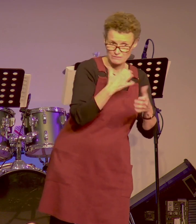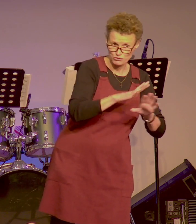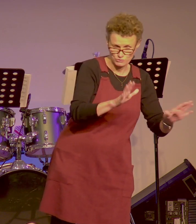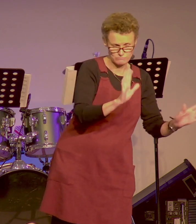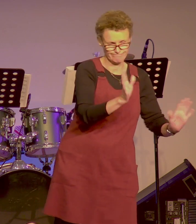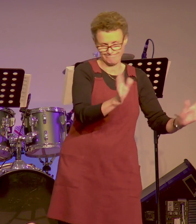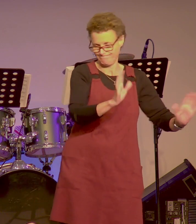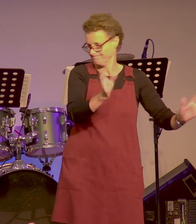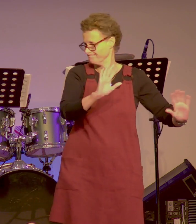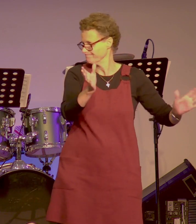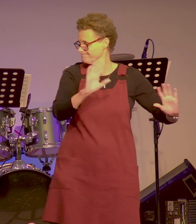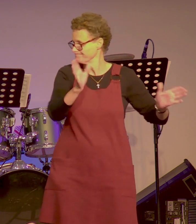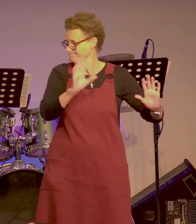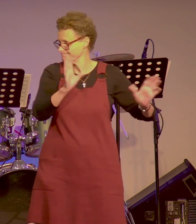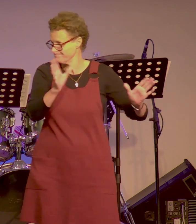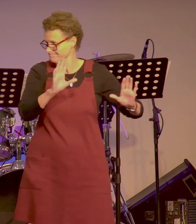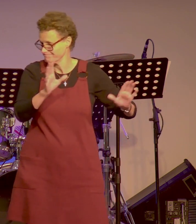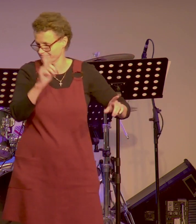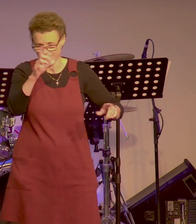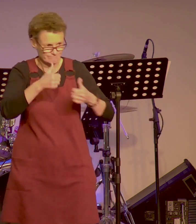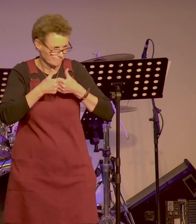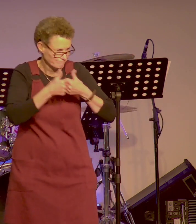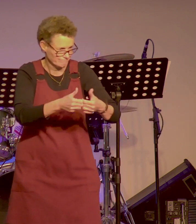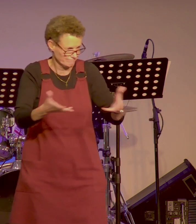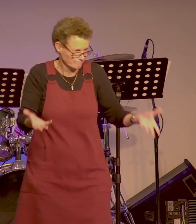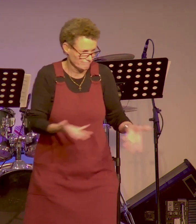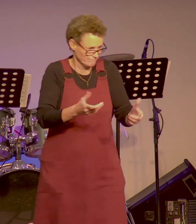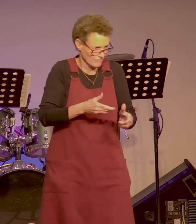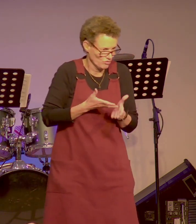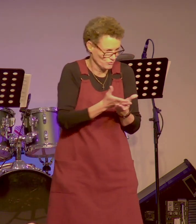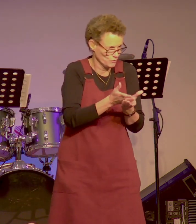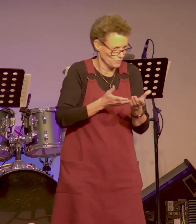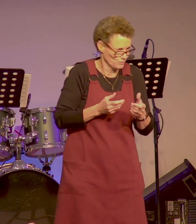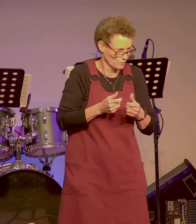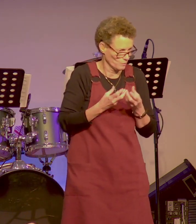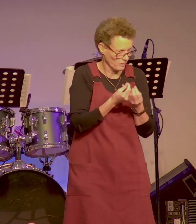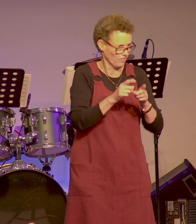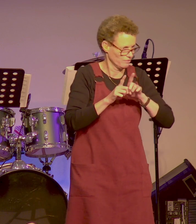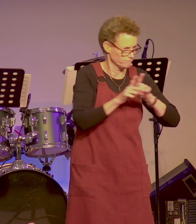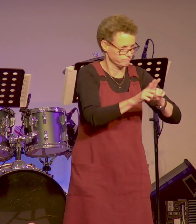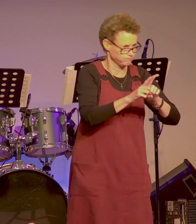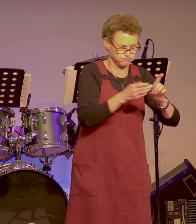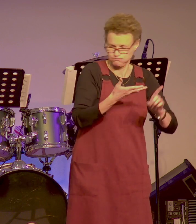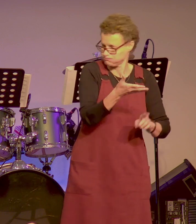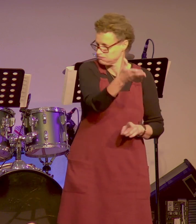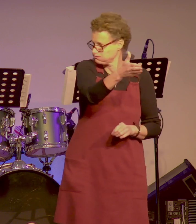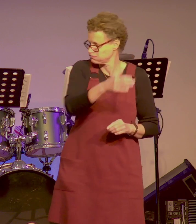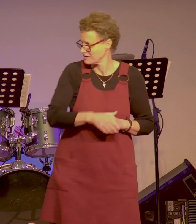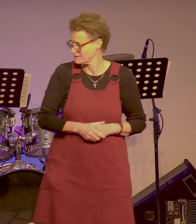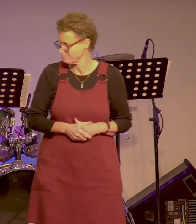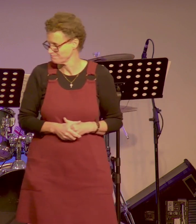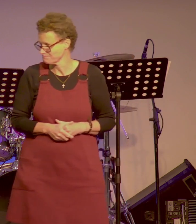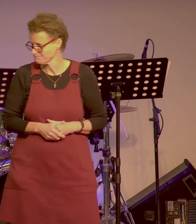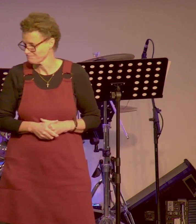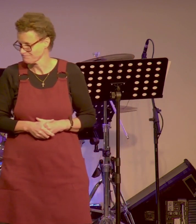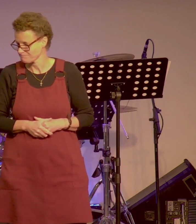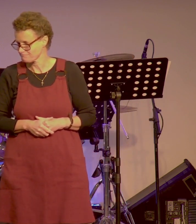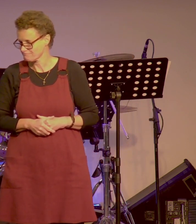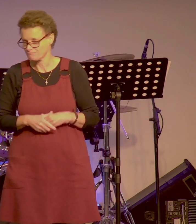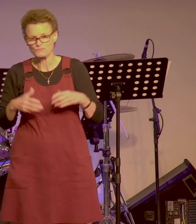there. But God didn't forget about the Hebrews. He was with them. He was actually encouraging through their